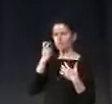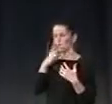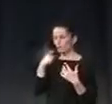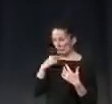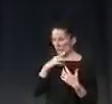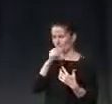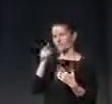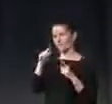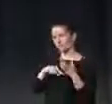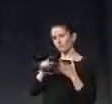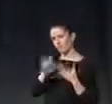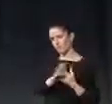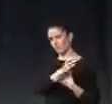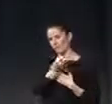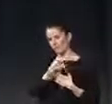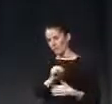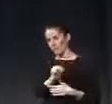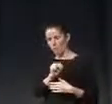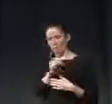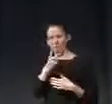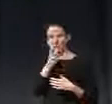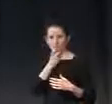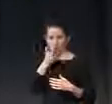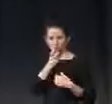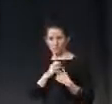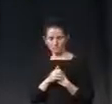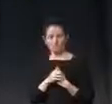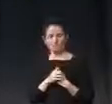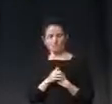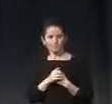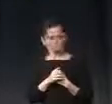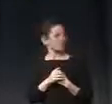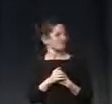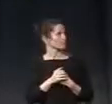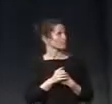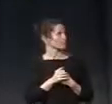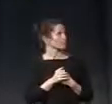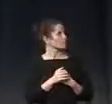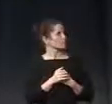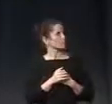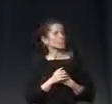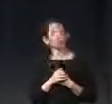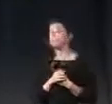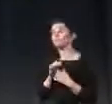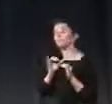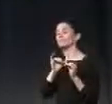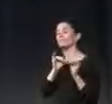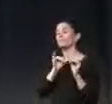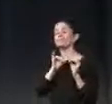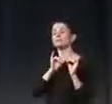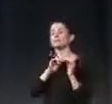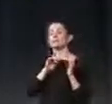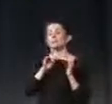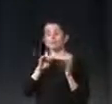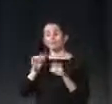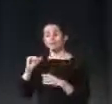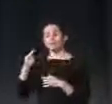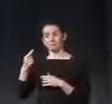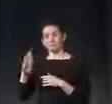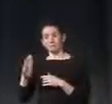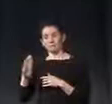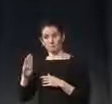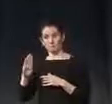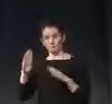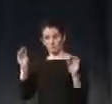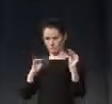remembered, recorded by AT&T and recited in almost identical terms by media theorists ever since, Alexander Graham Bell